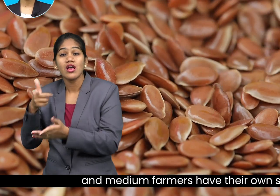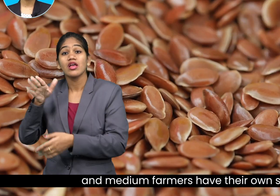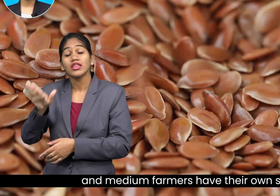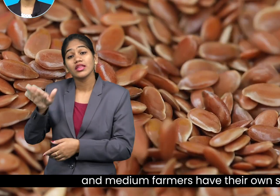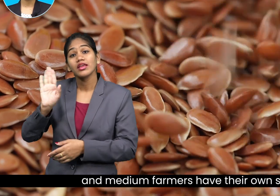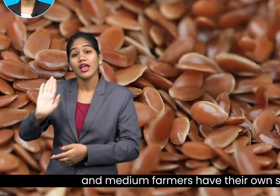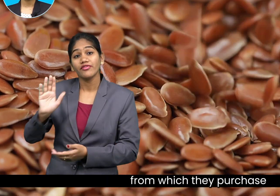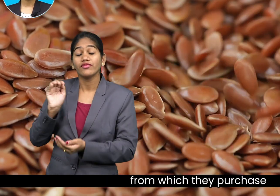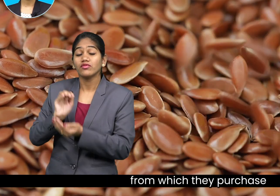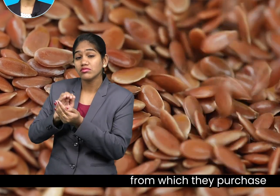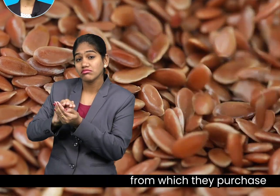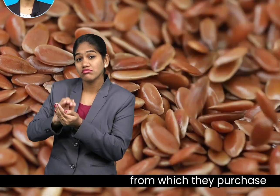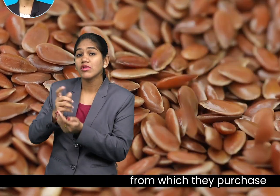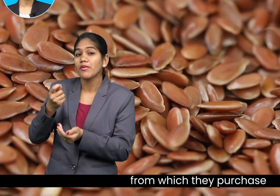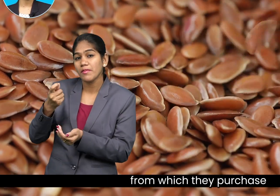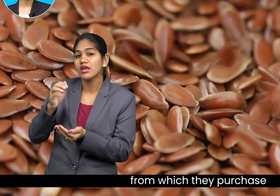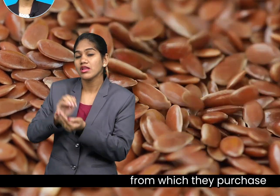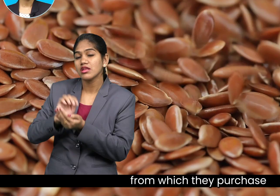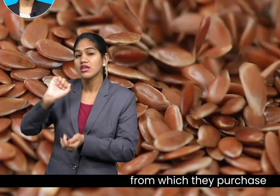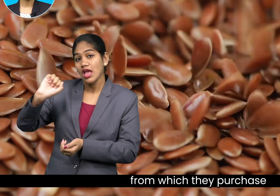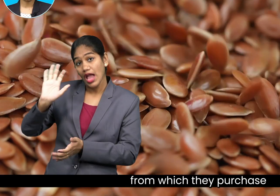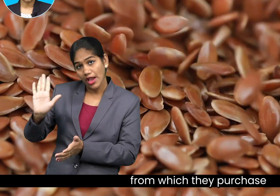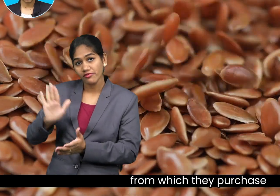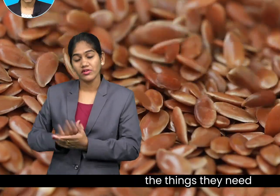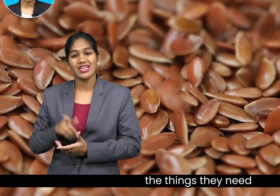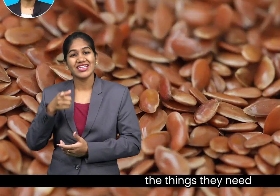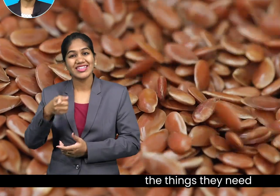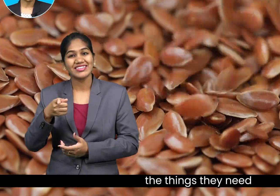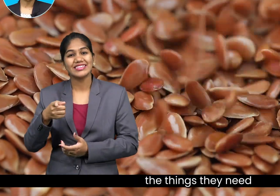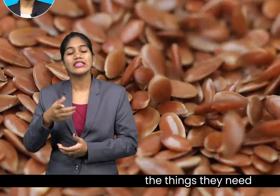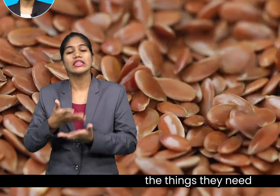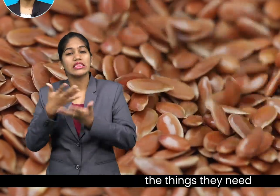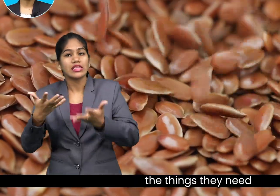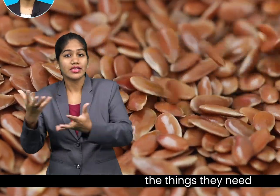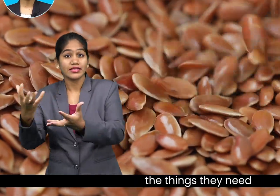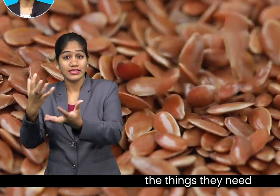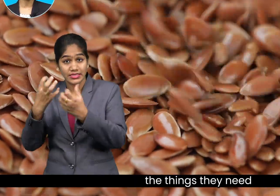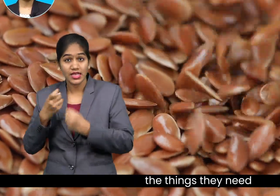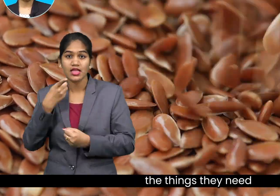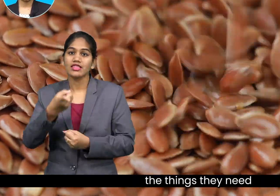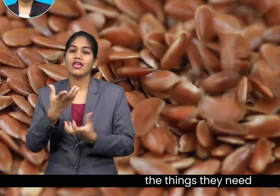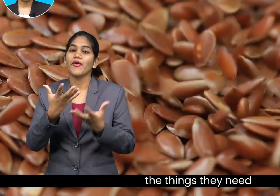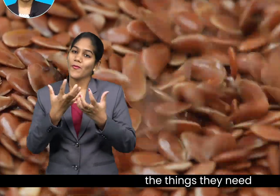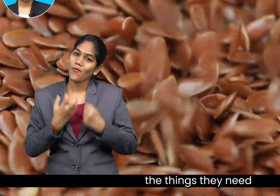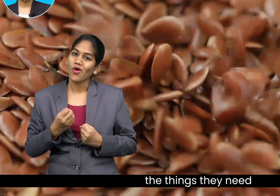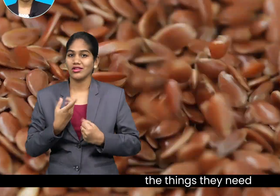savings from which they purchase the things they need.